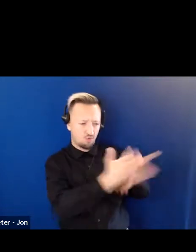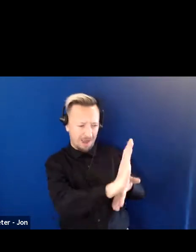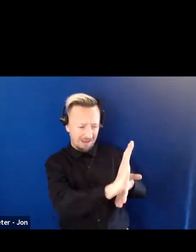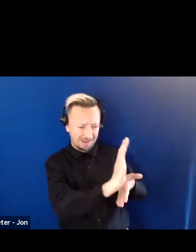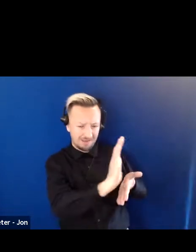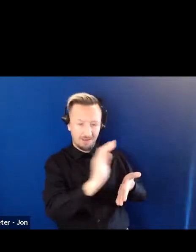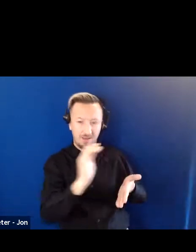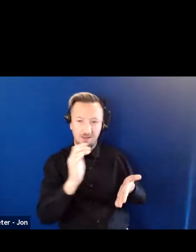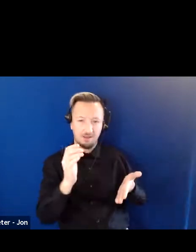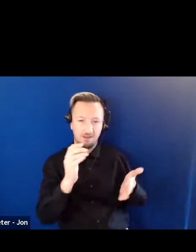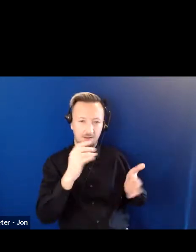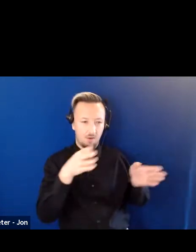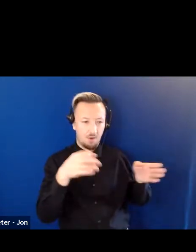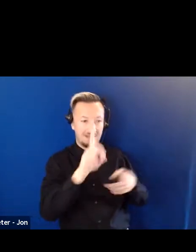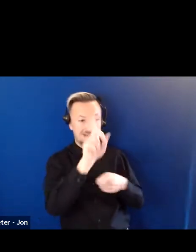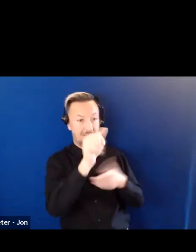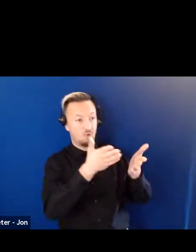started? And